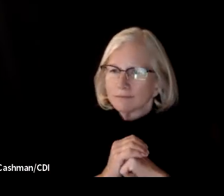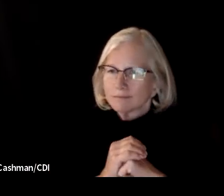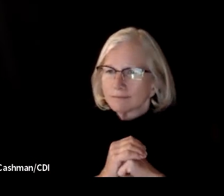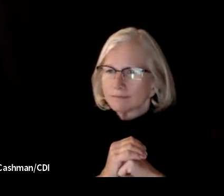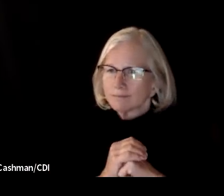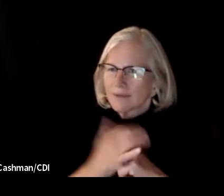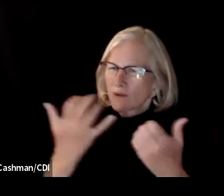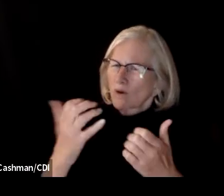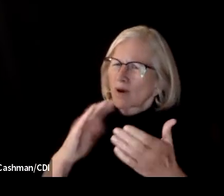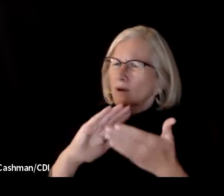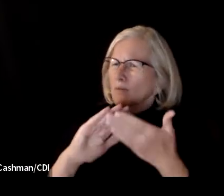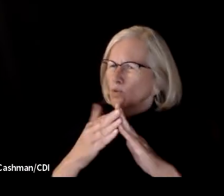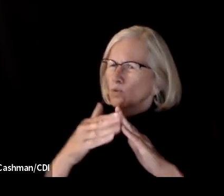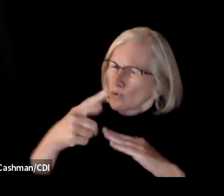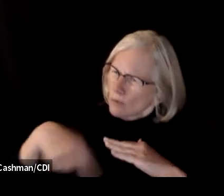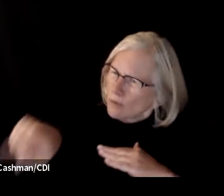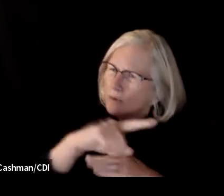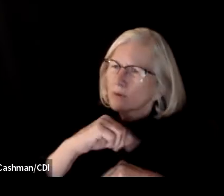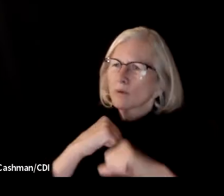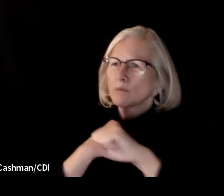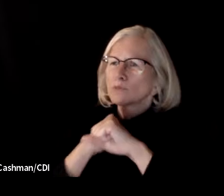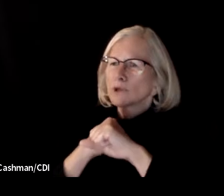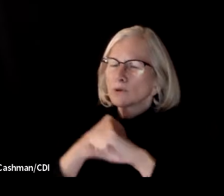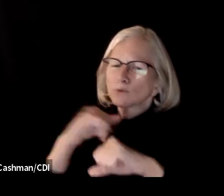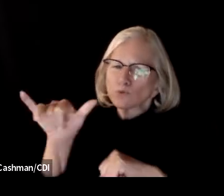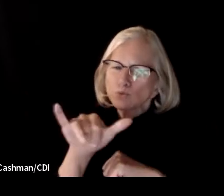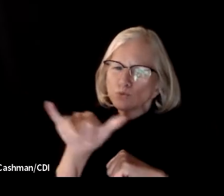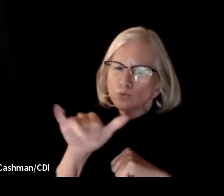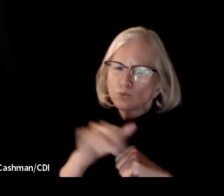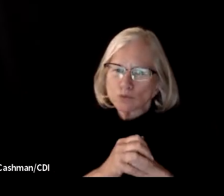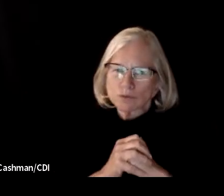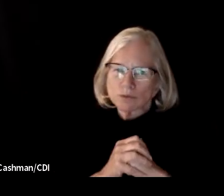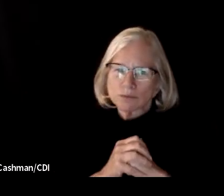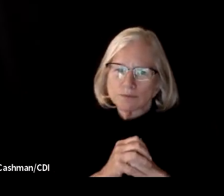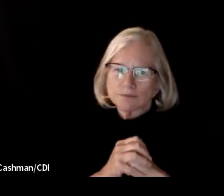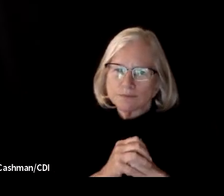protections as the conditions warrant.